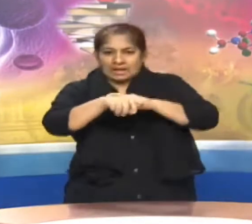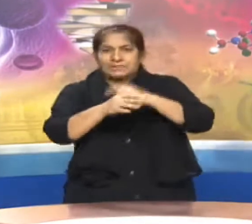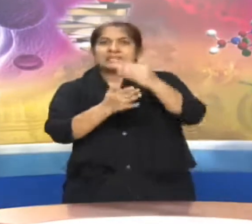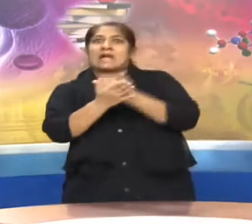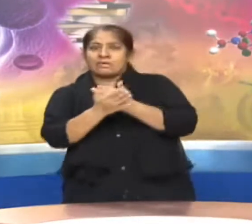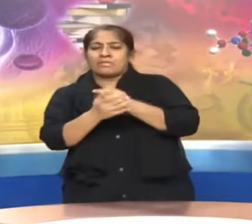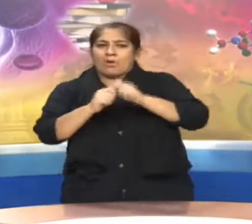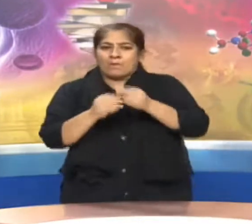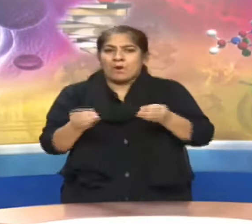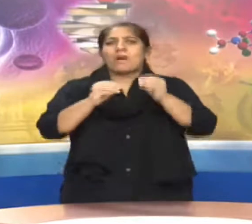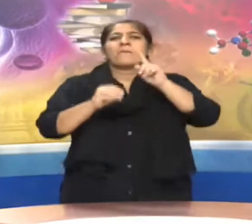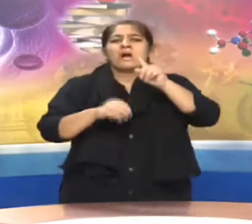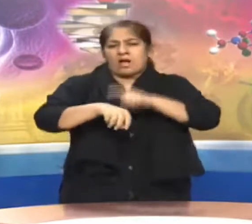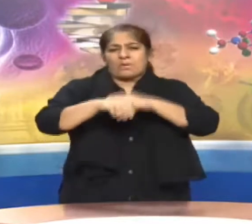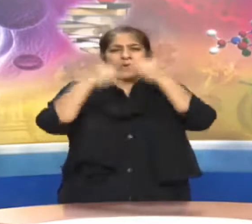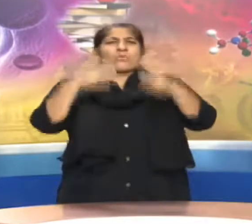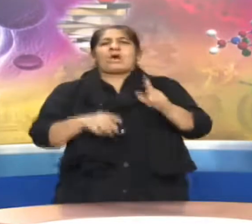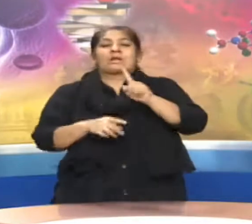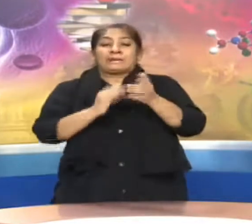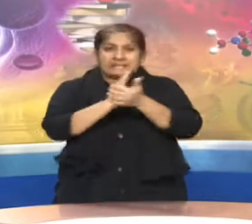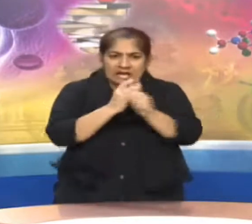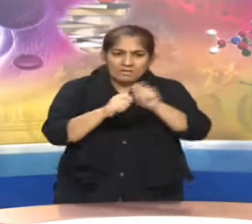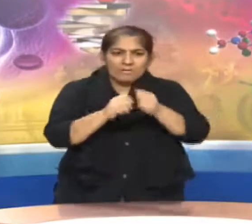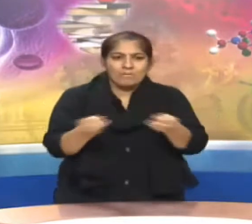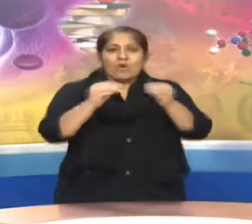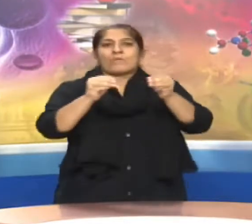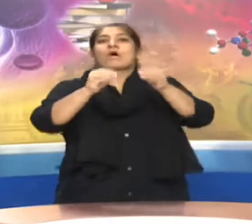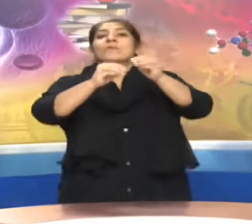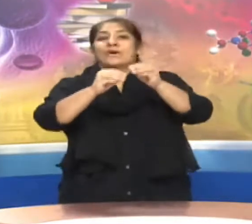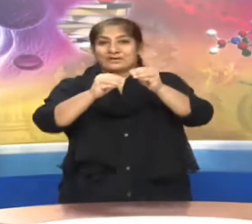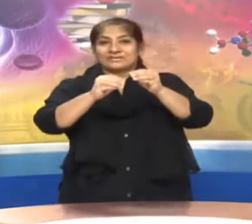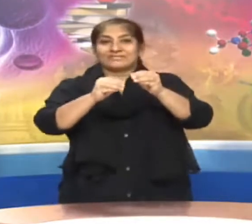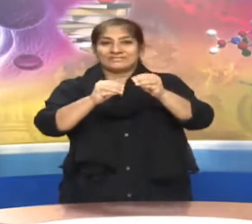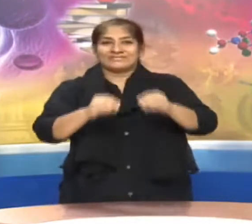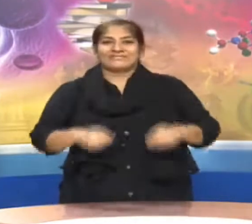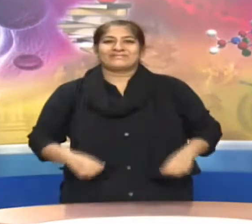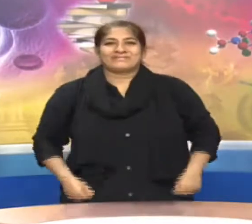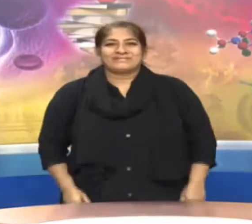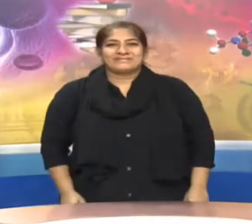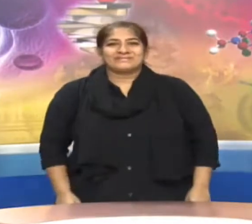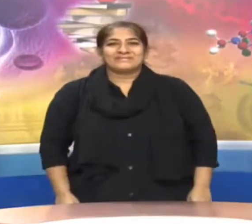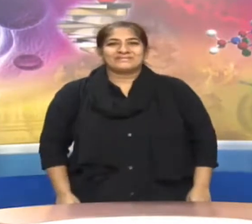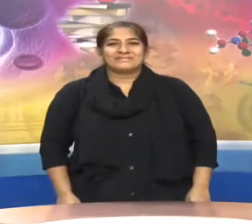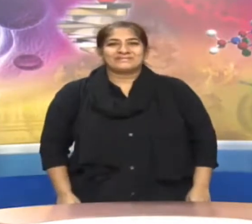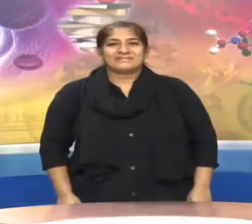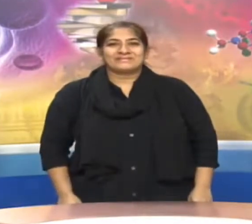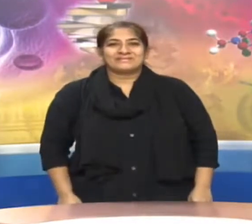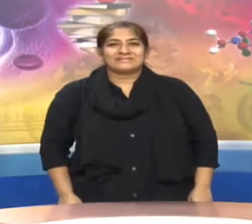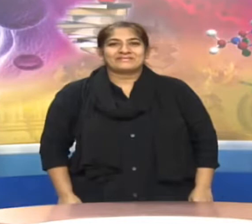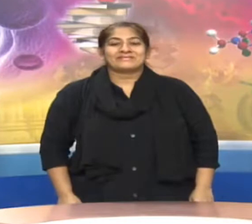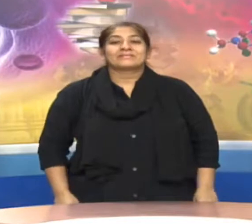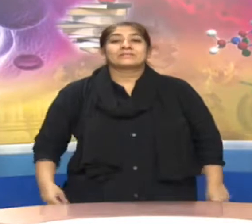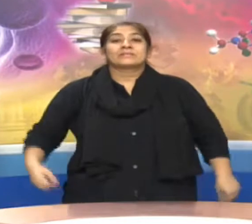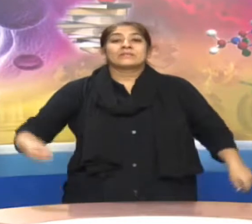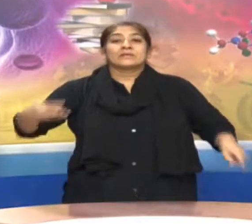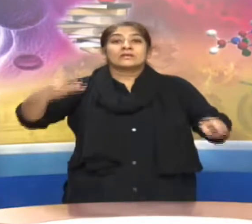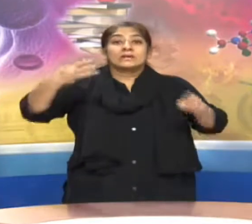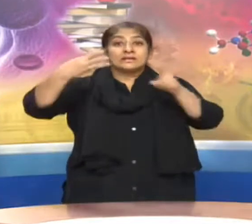to make our work efficient and to save our time, to improve our skill, we must ensure